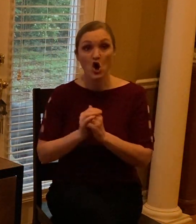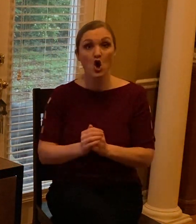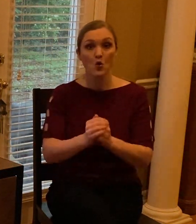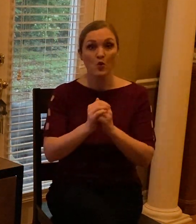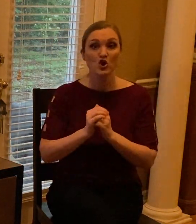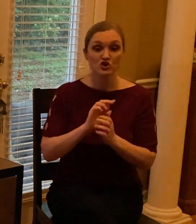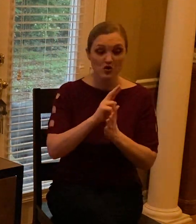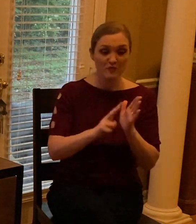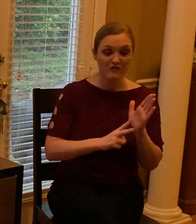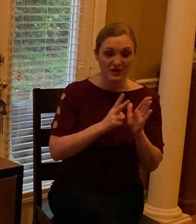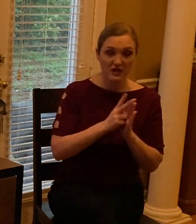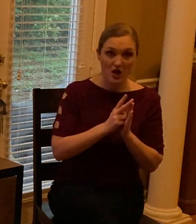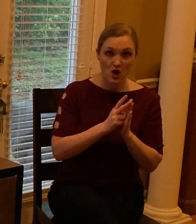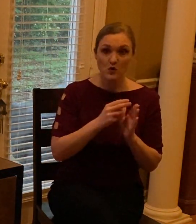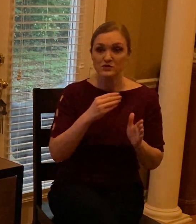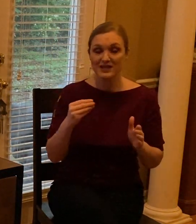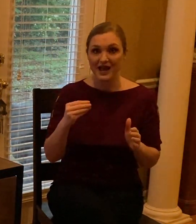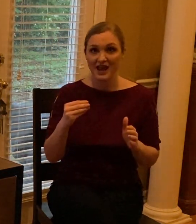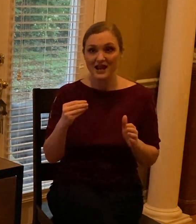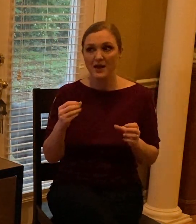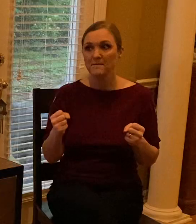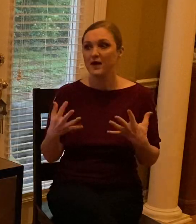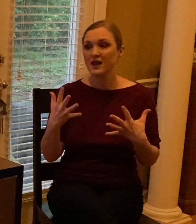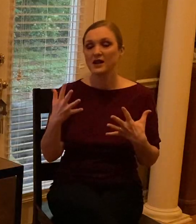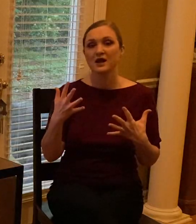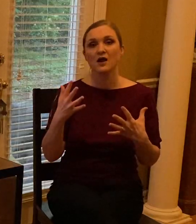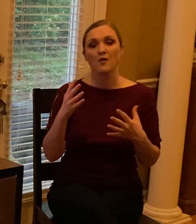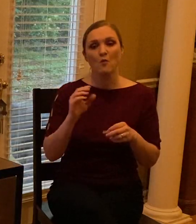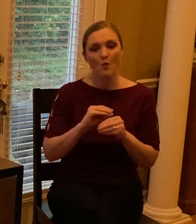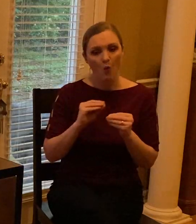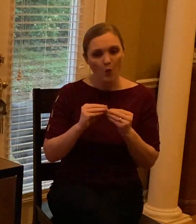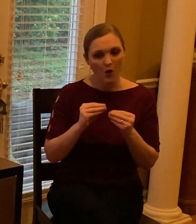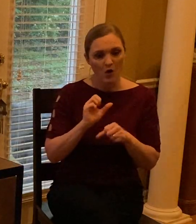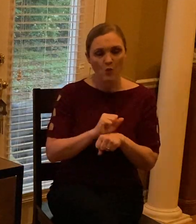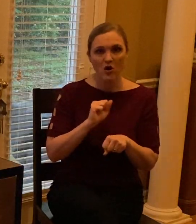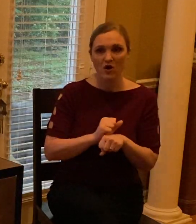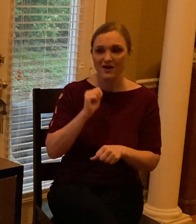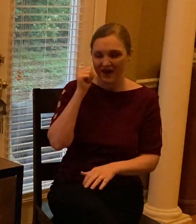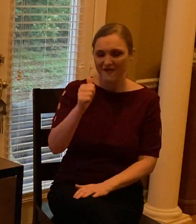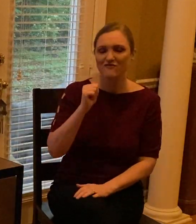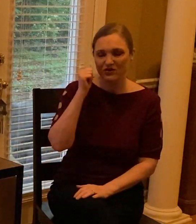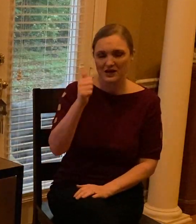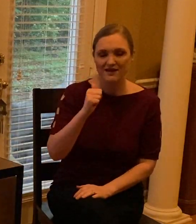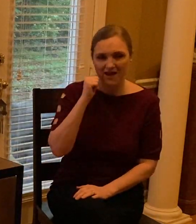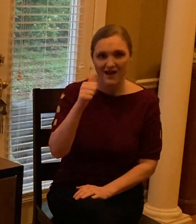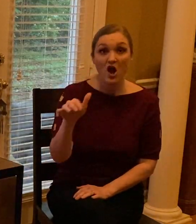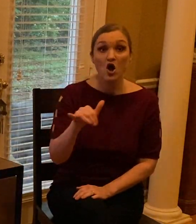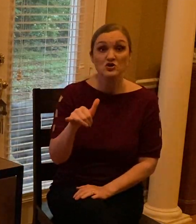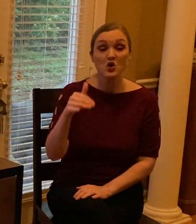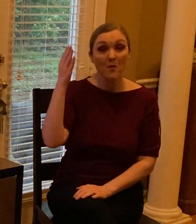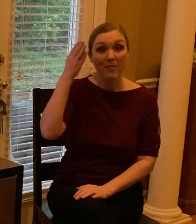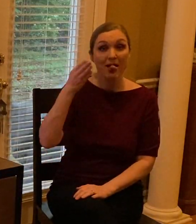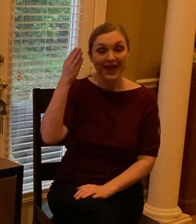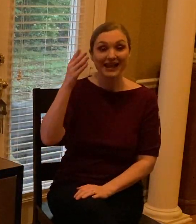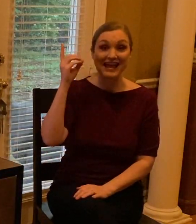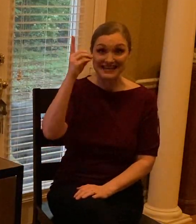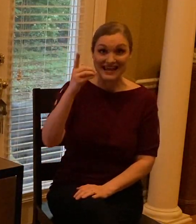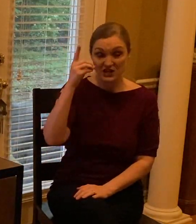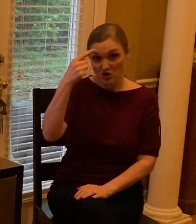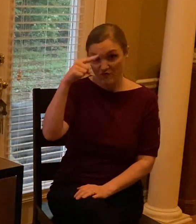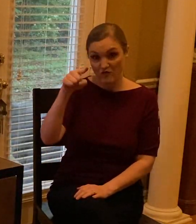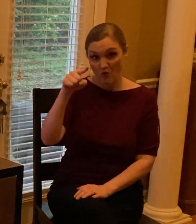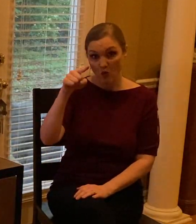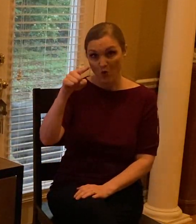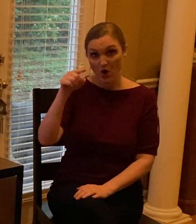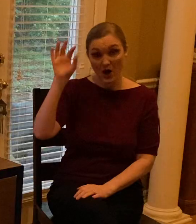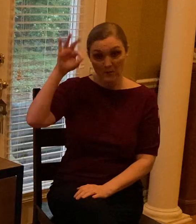videos, and to so much more that they do day in and day out. Also to Blake and Daniel for their messages,